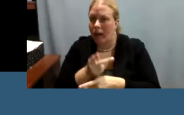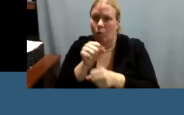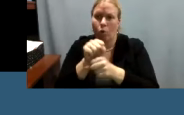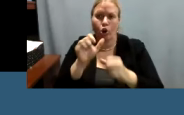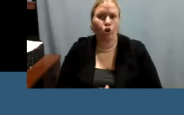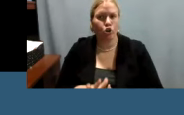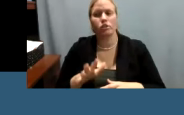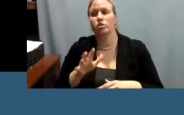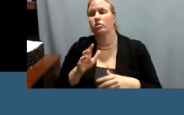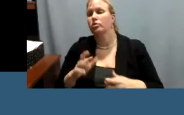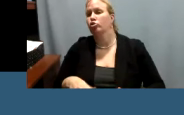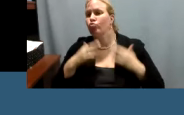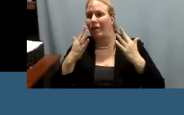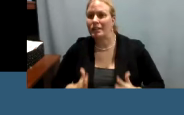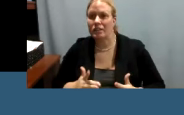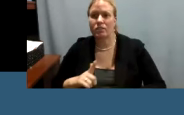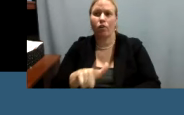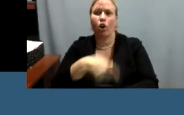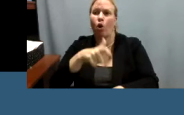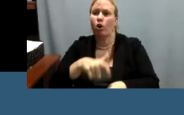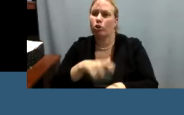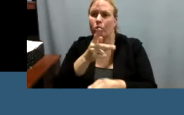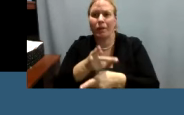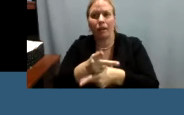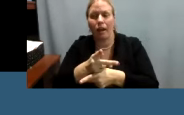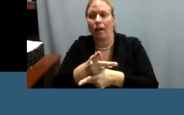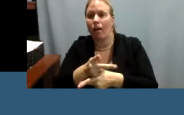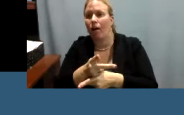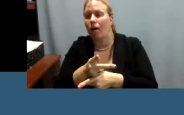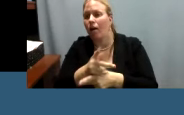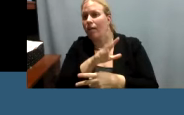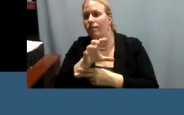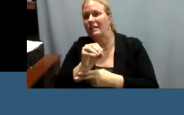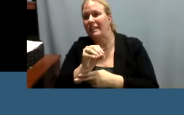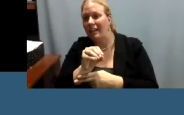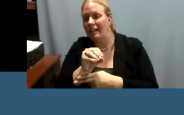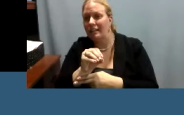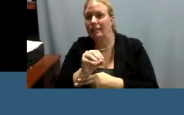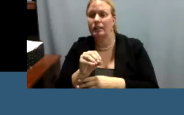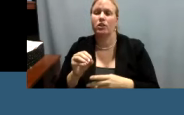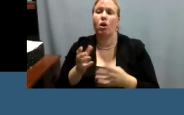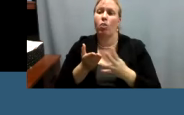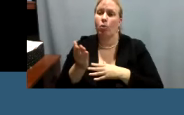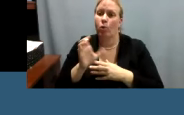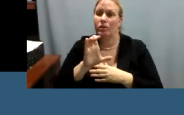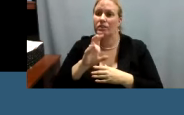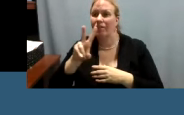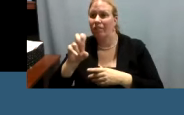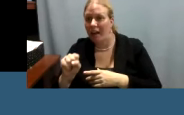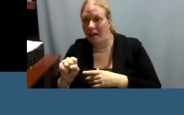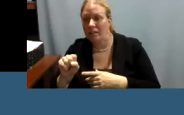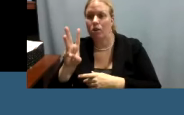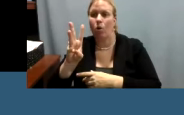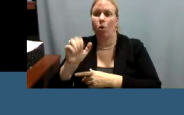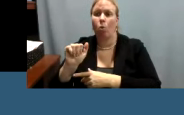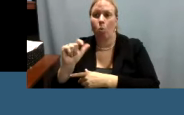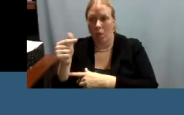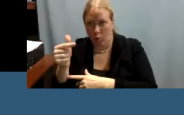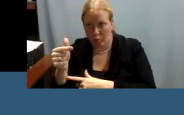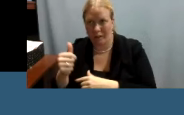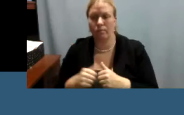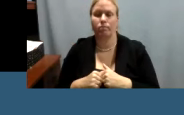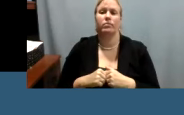um long-term care facilities will be vaccinated by the cvs's and walgreens and then we will also be vaccinating medical